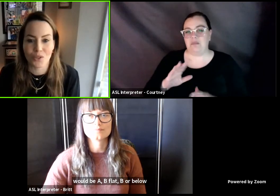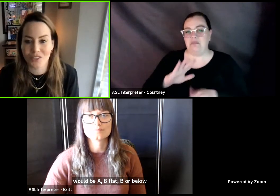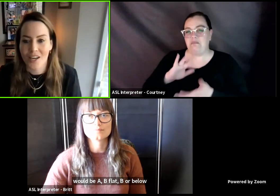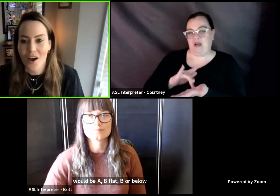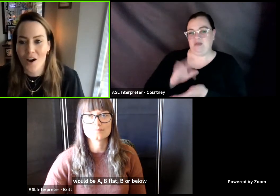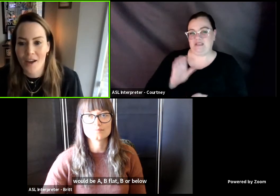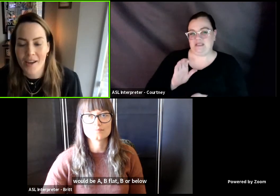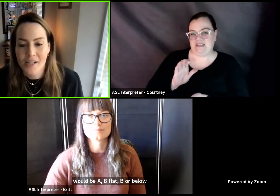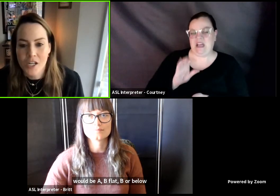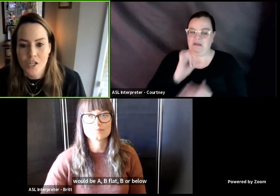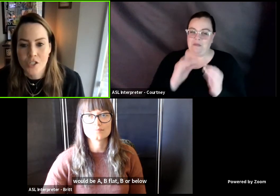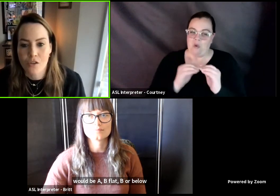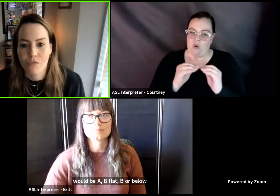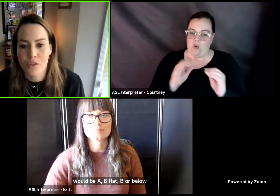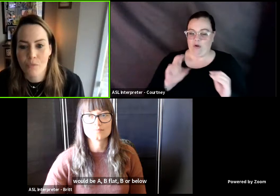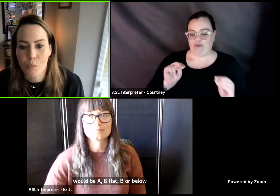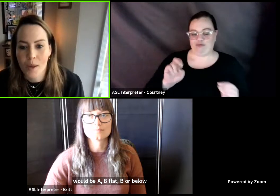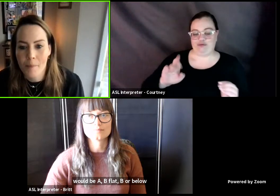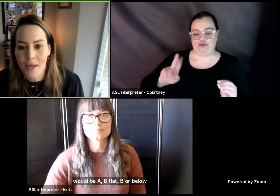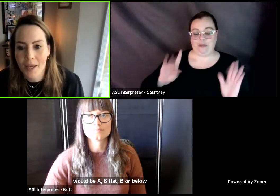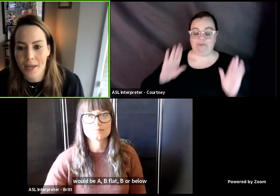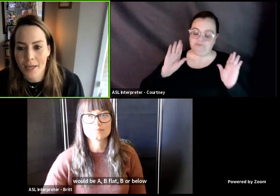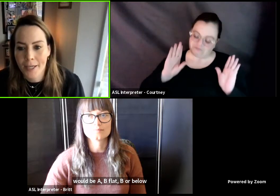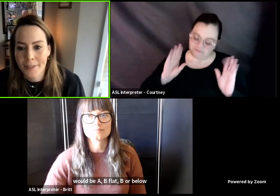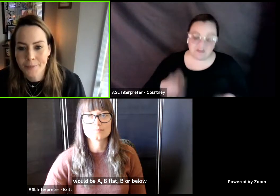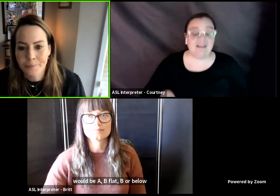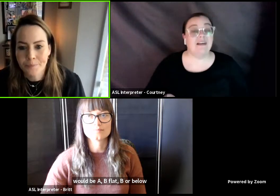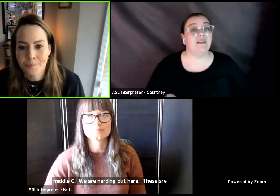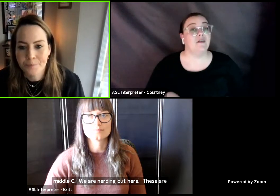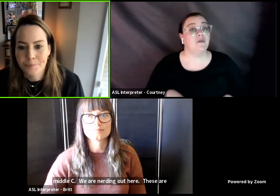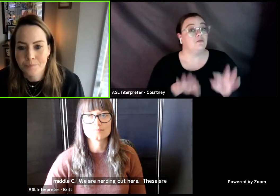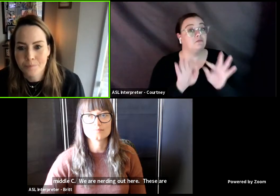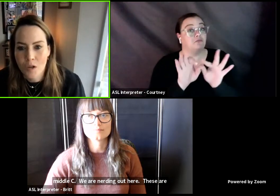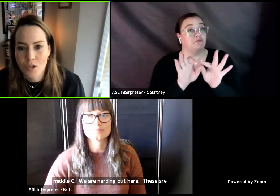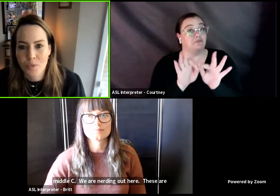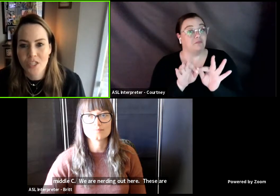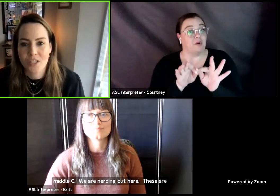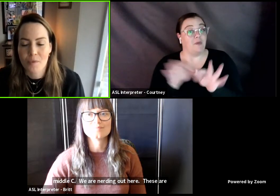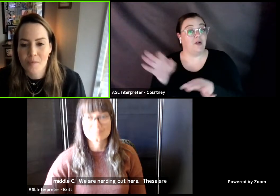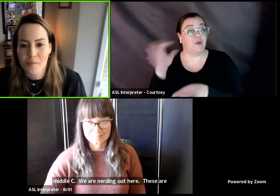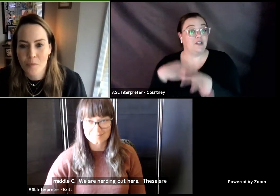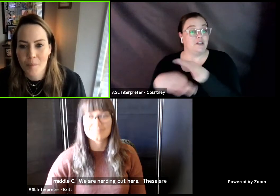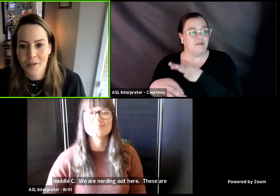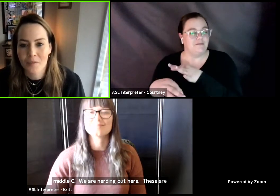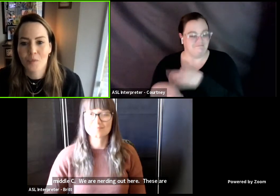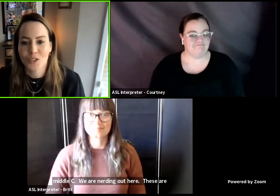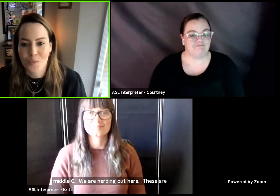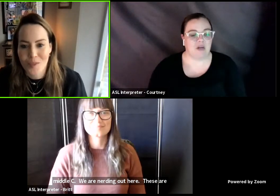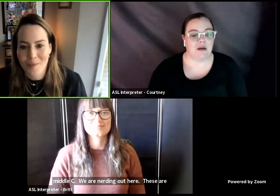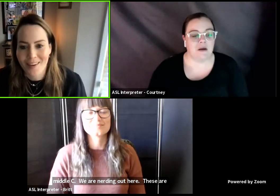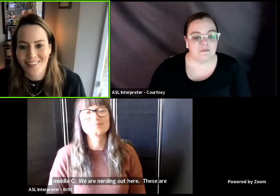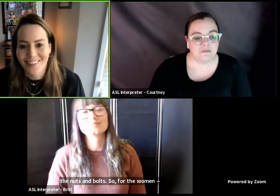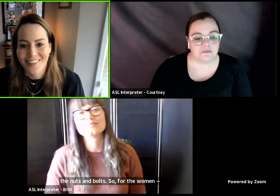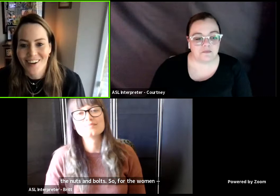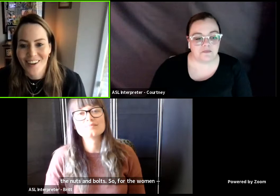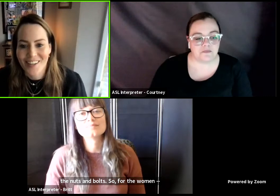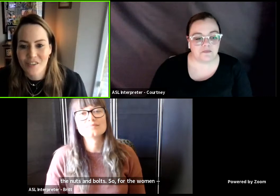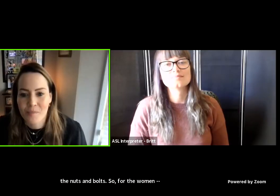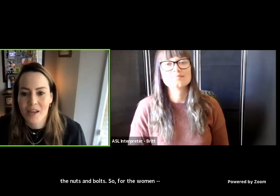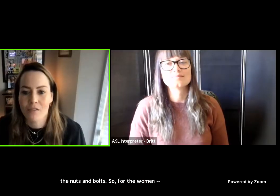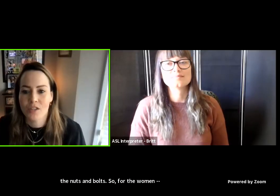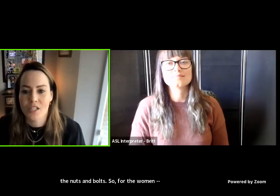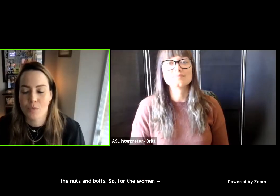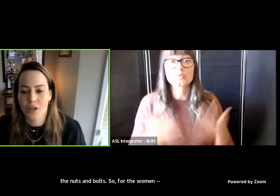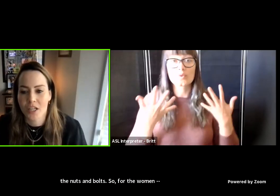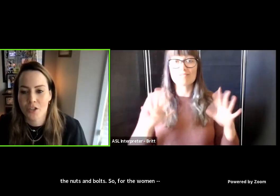nuts and bolts. Okay, so for the women, or did we just start with the women? We'll start with the men. Okay,